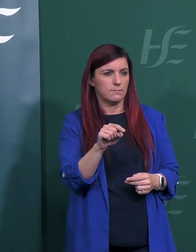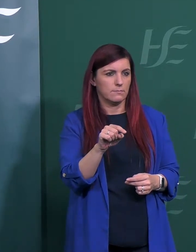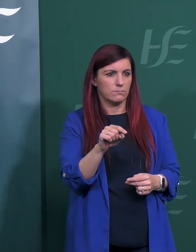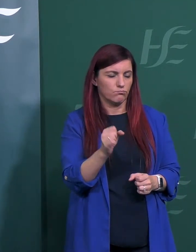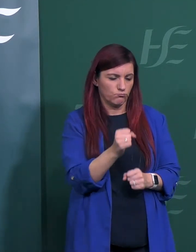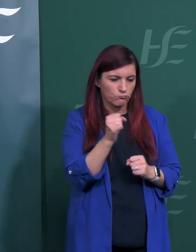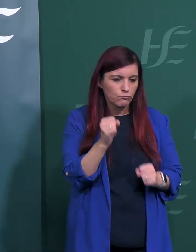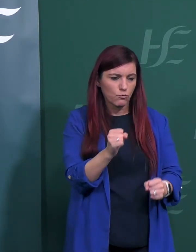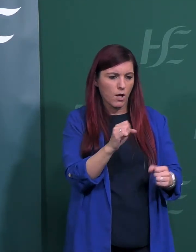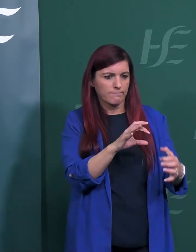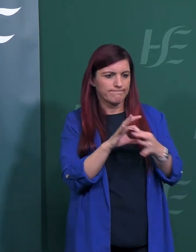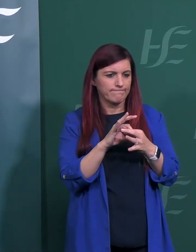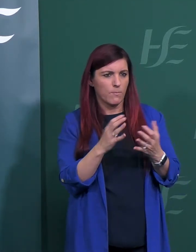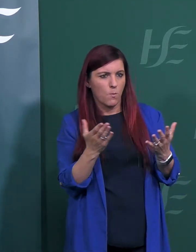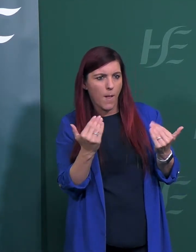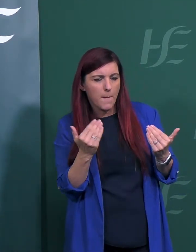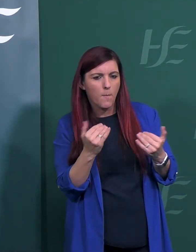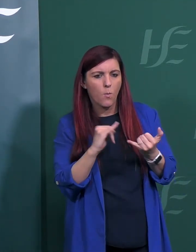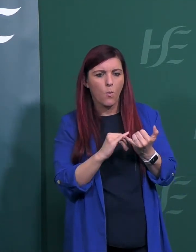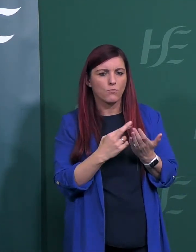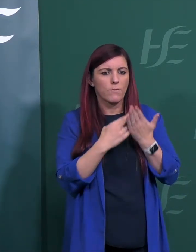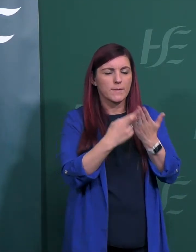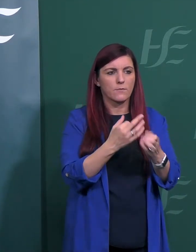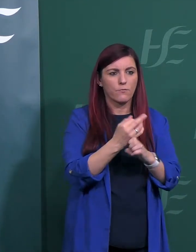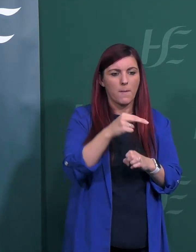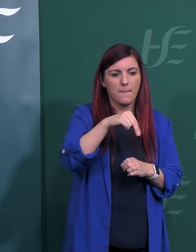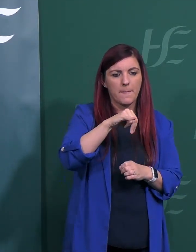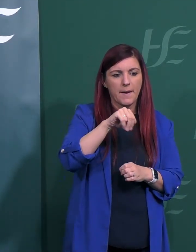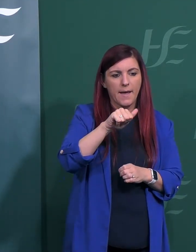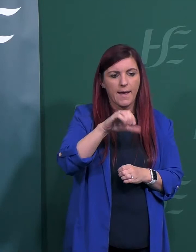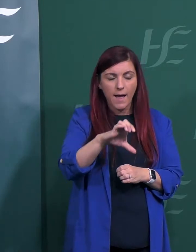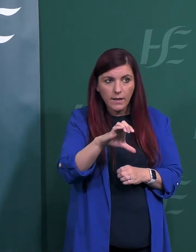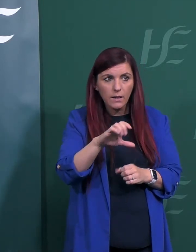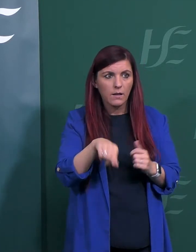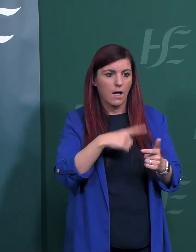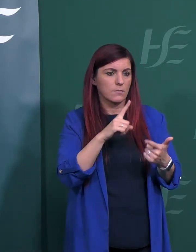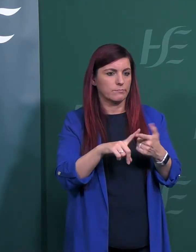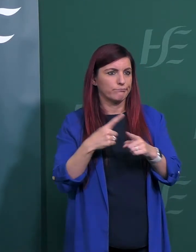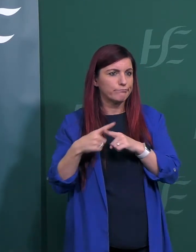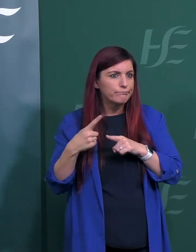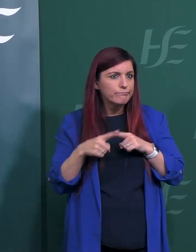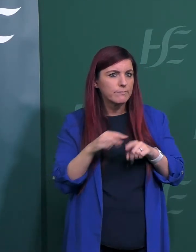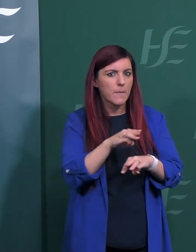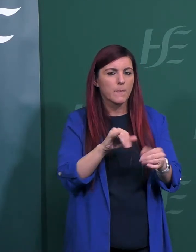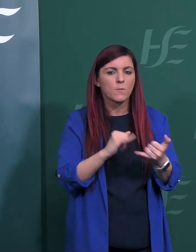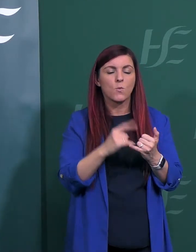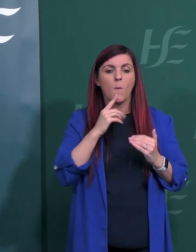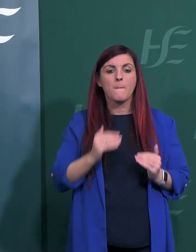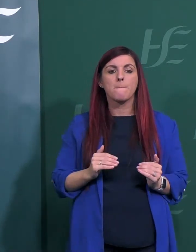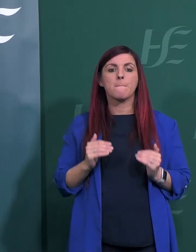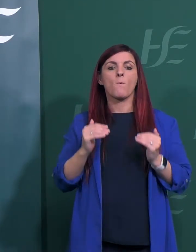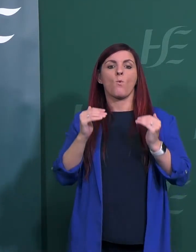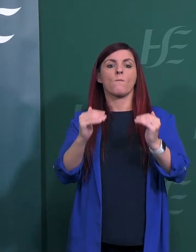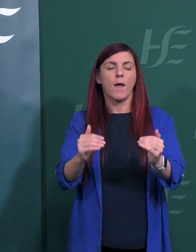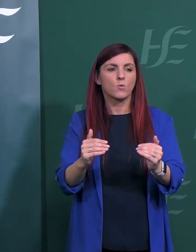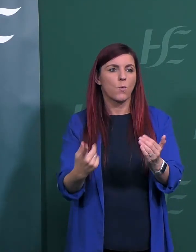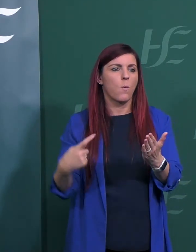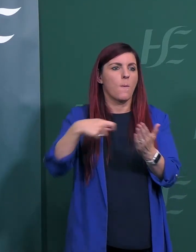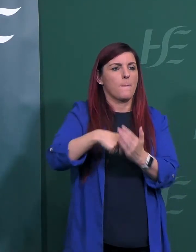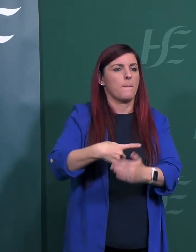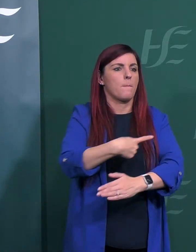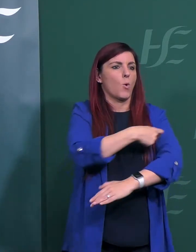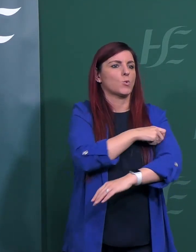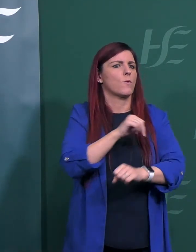welcome the recommendation by NIAC and the approval by government to now move towards the booster vaccines